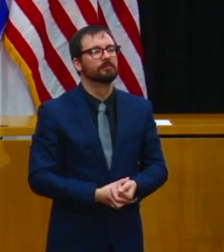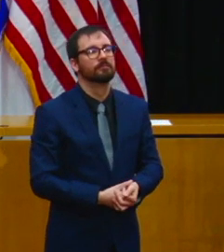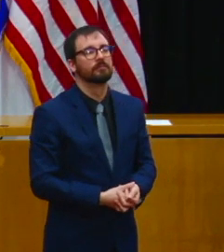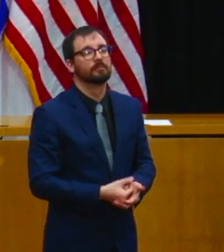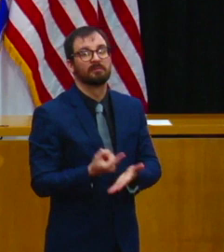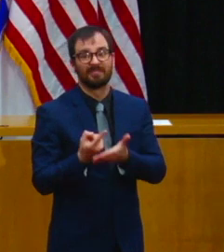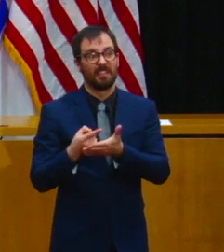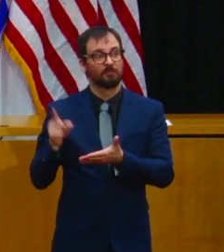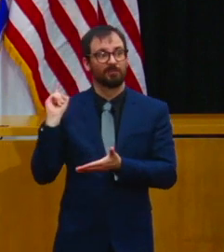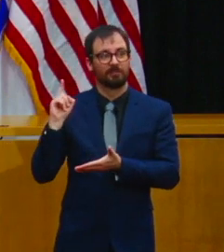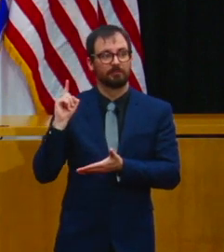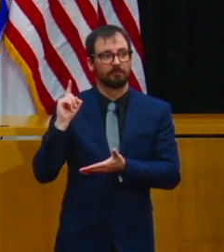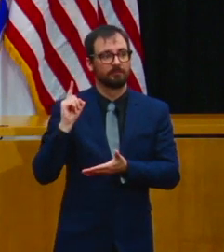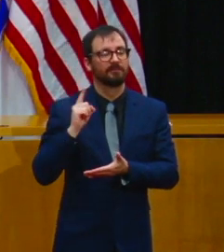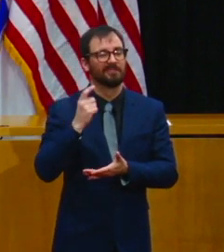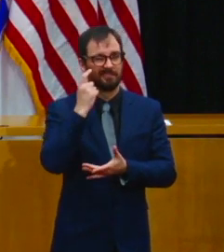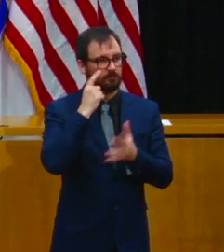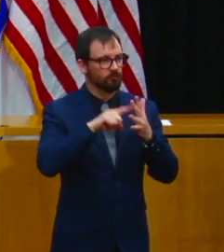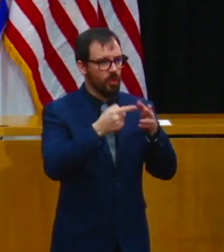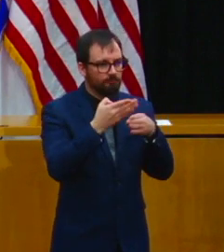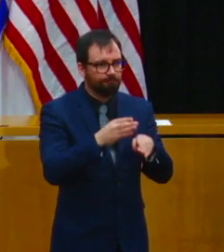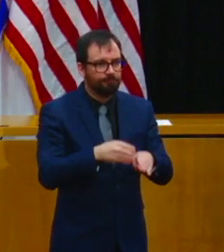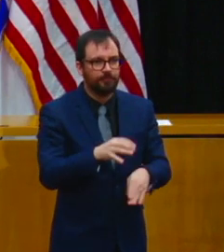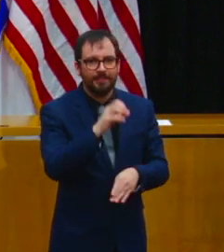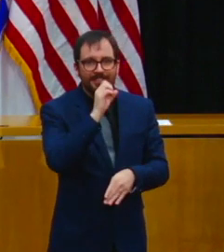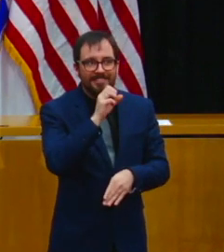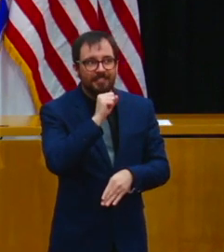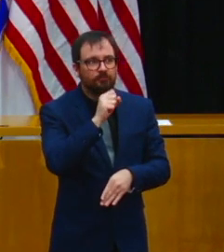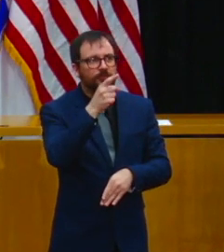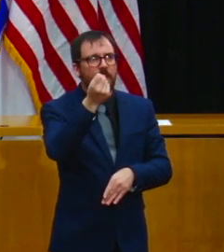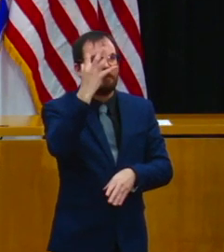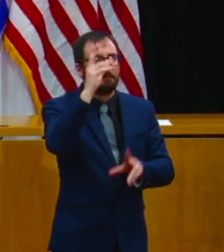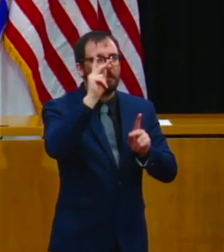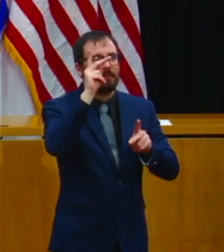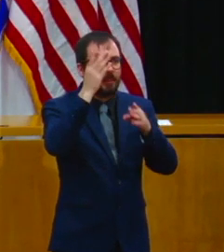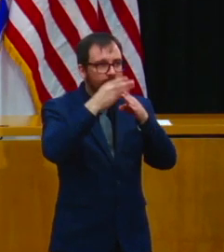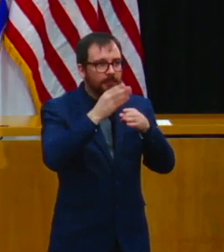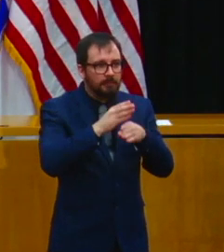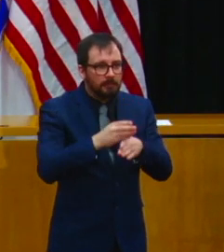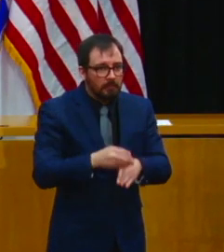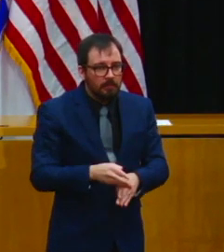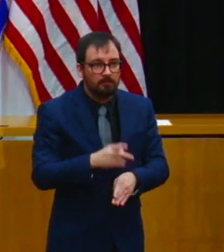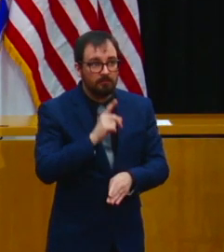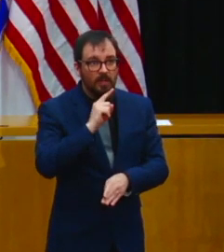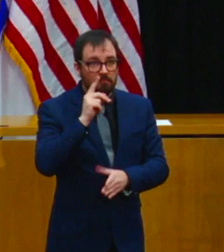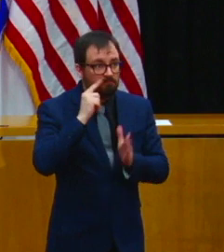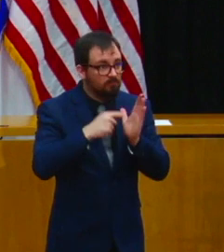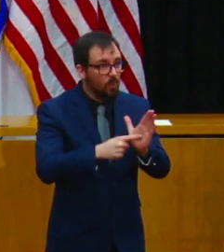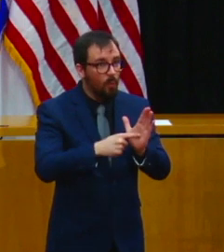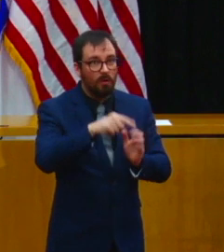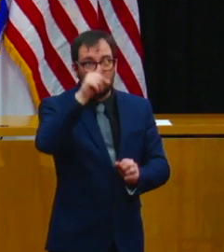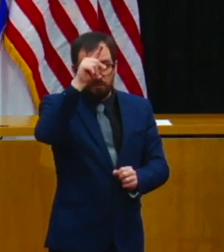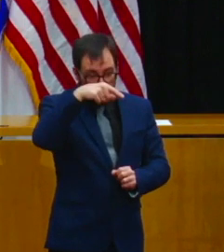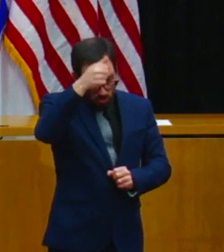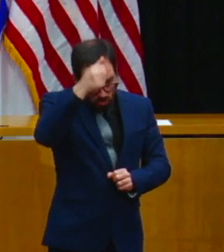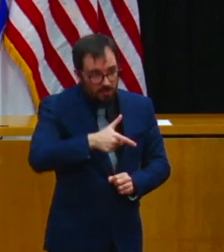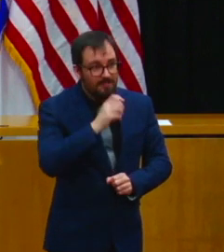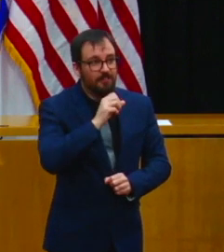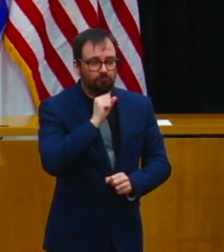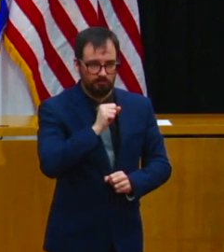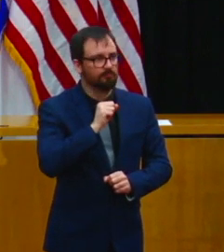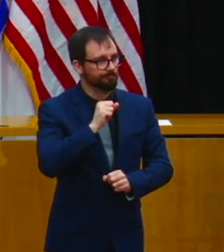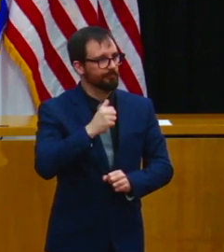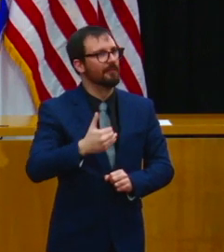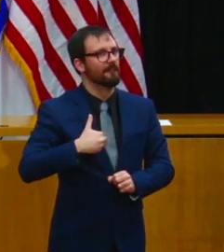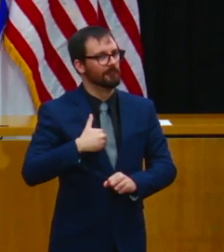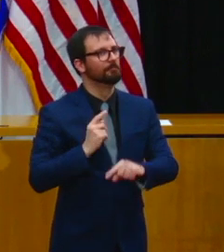so that no one can see that, well, this age group is immune. I take the concern of communities thinking that they want